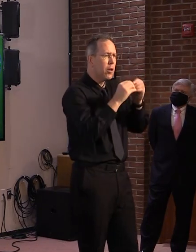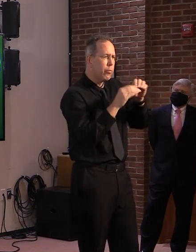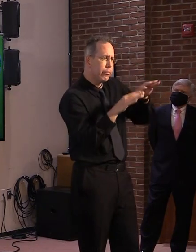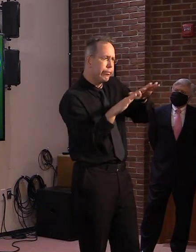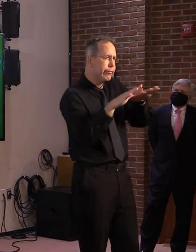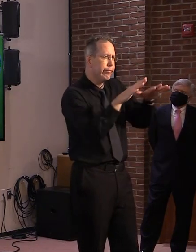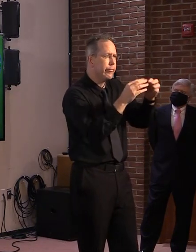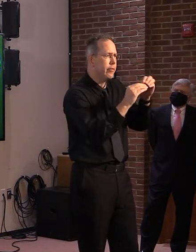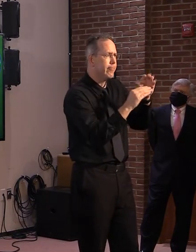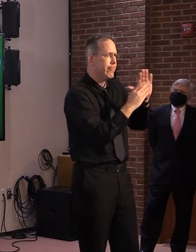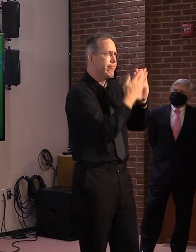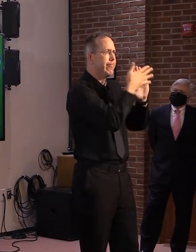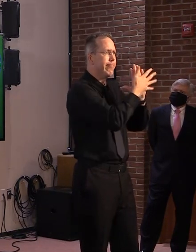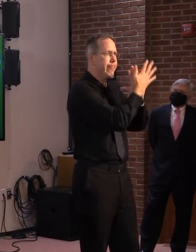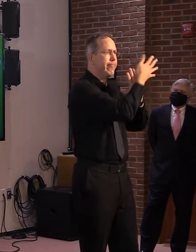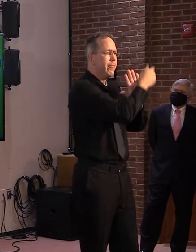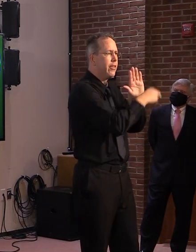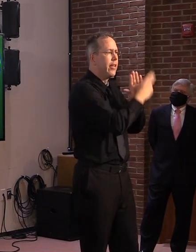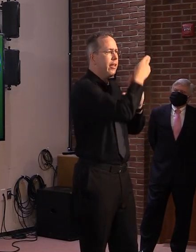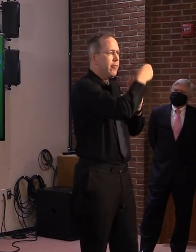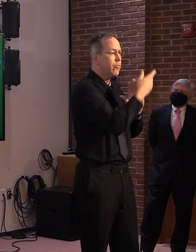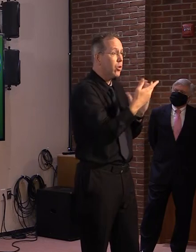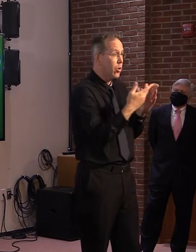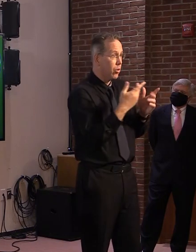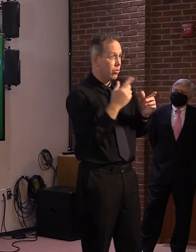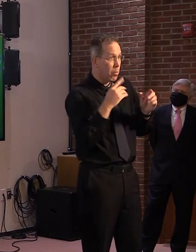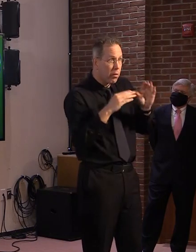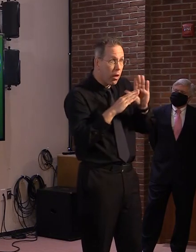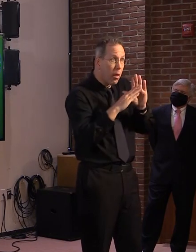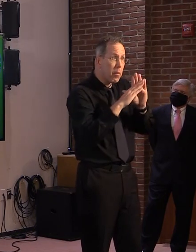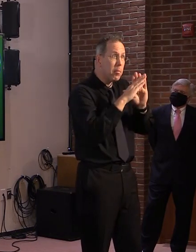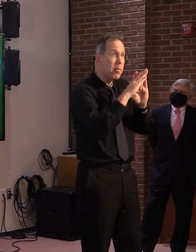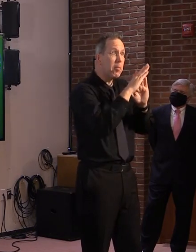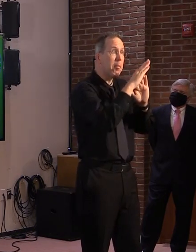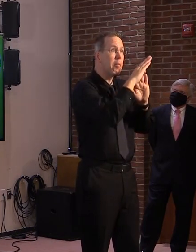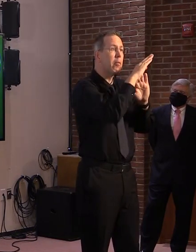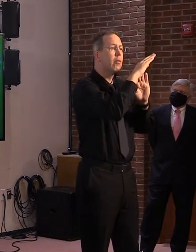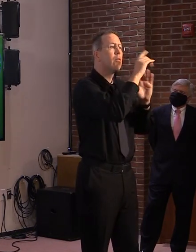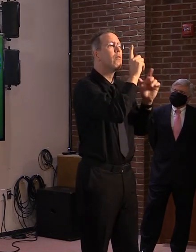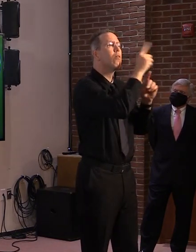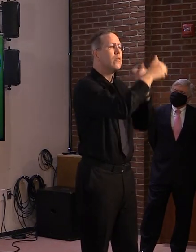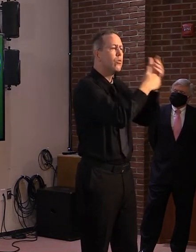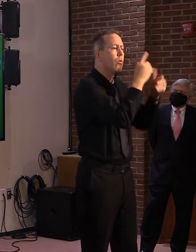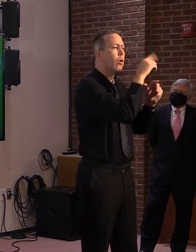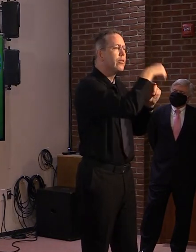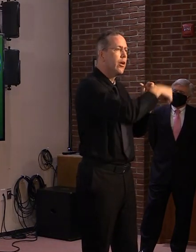that feared consequence. Thank you very much.